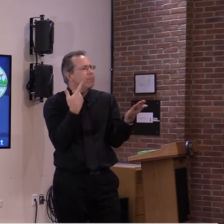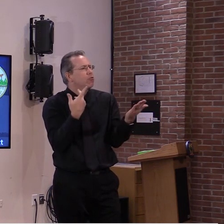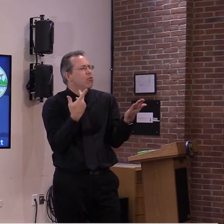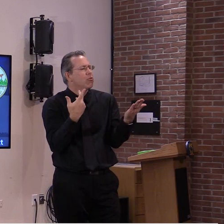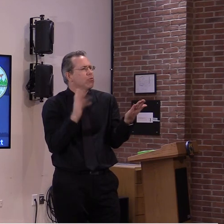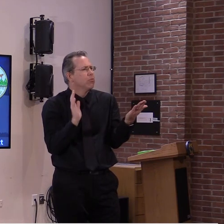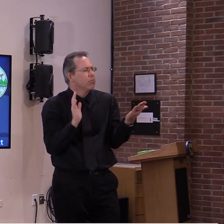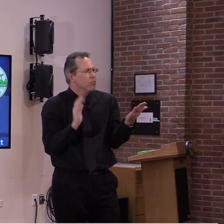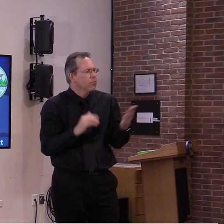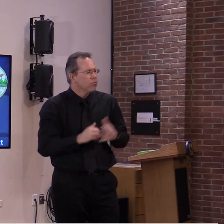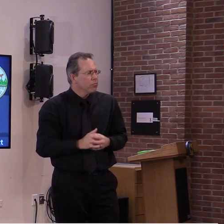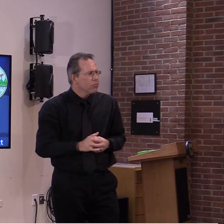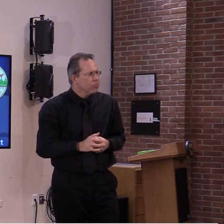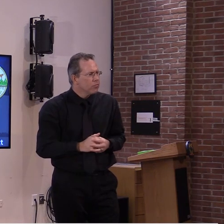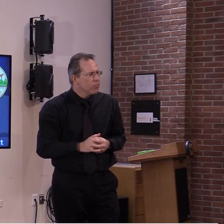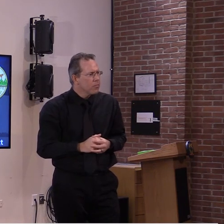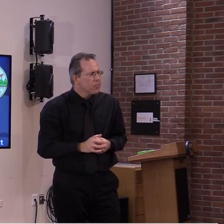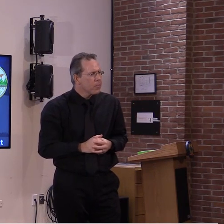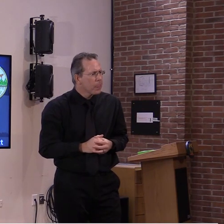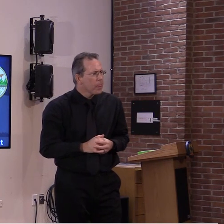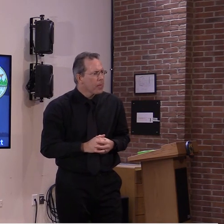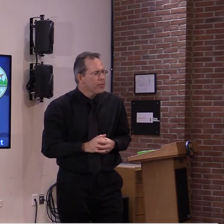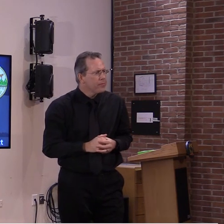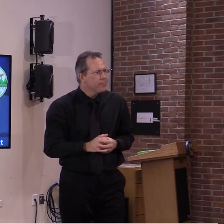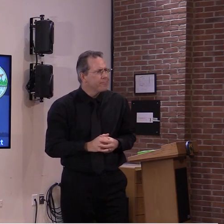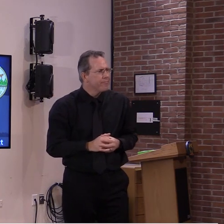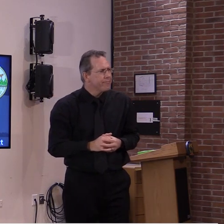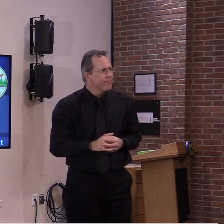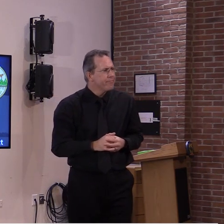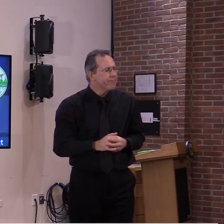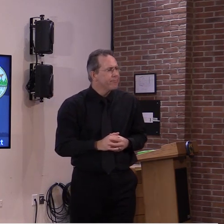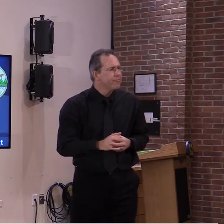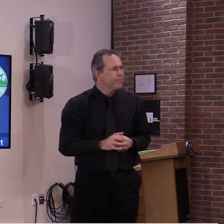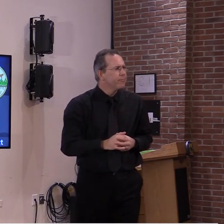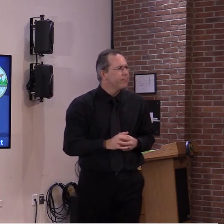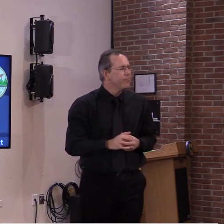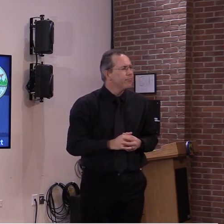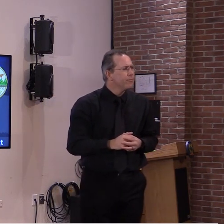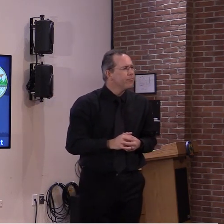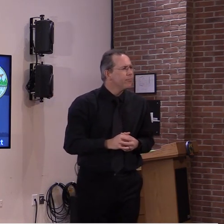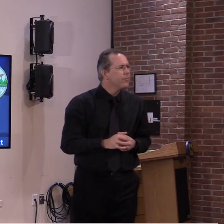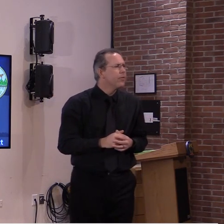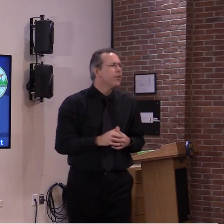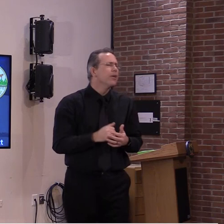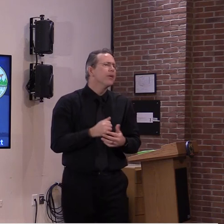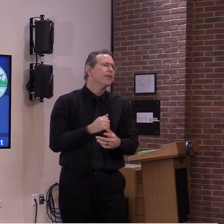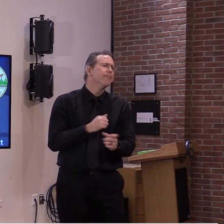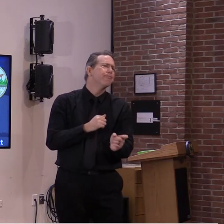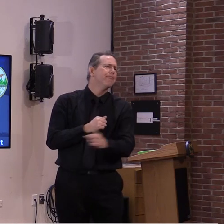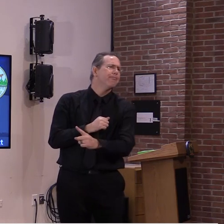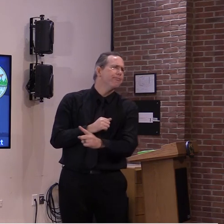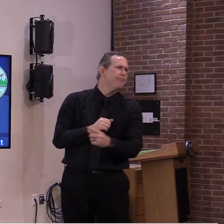what would the COVID only death rate percentage being between